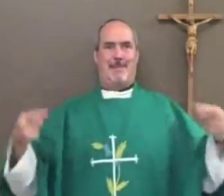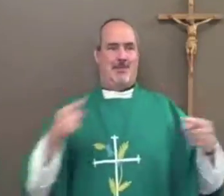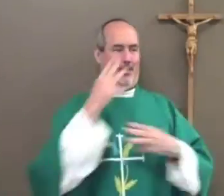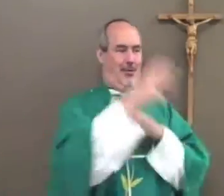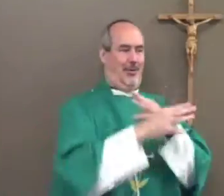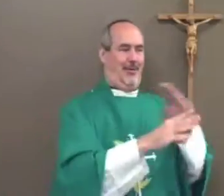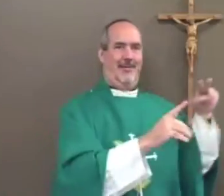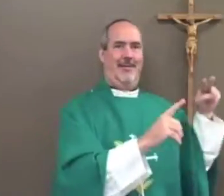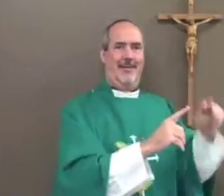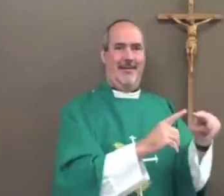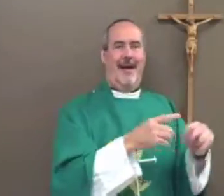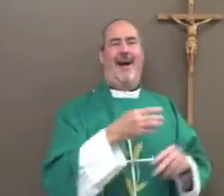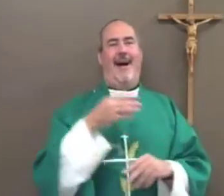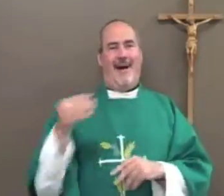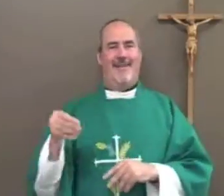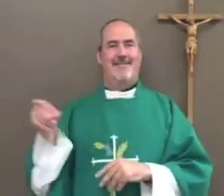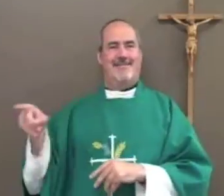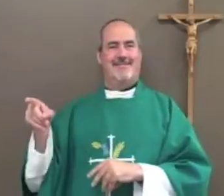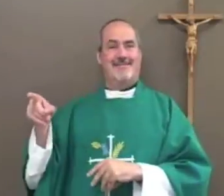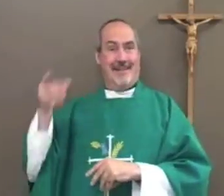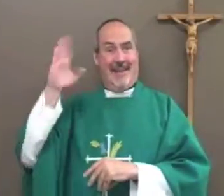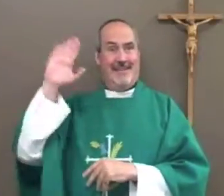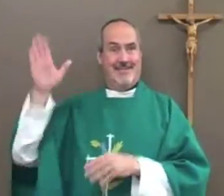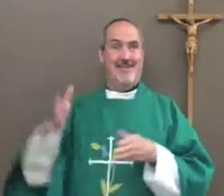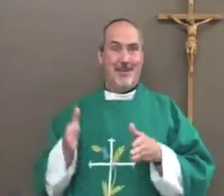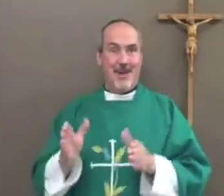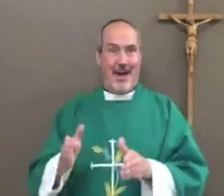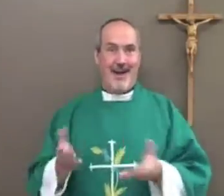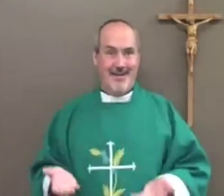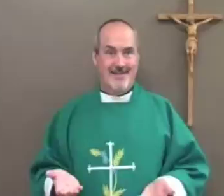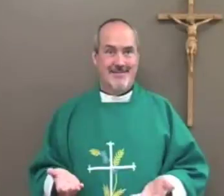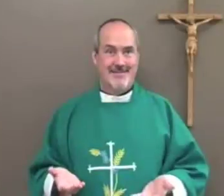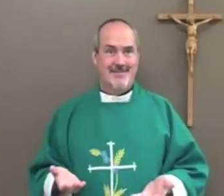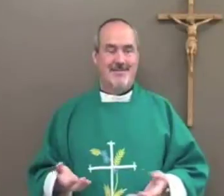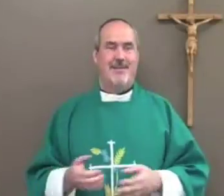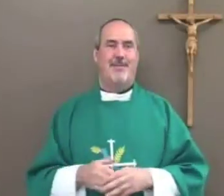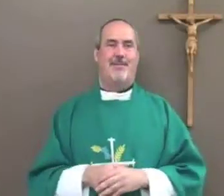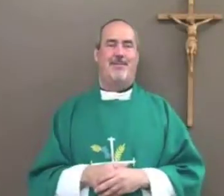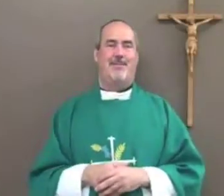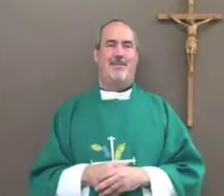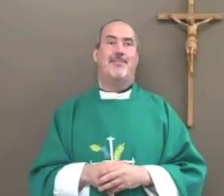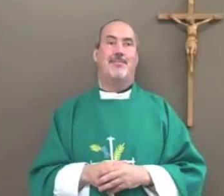And that's quite powerful and quite the opposite of the worldly view, but that's God's way.